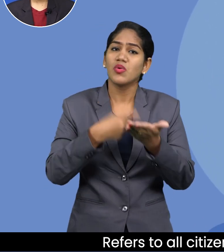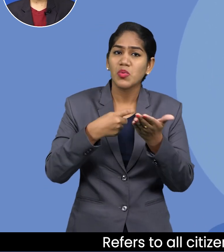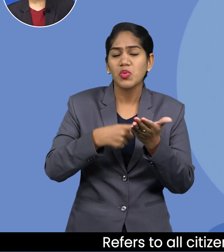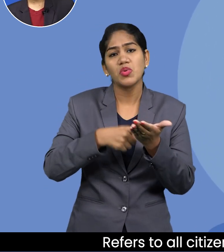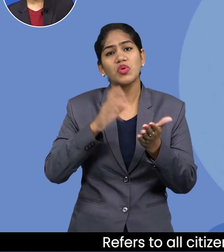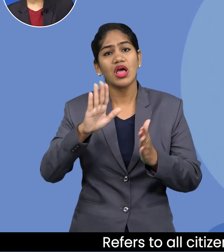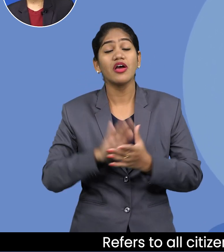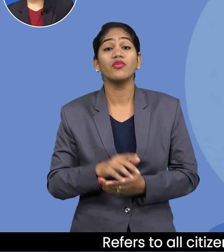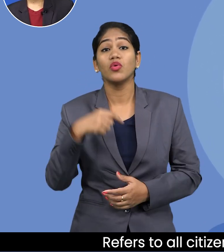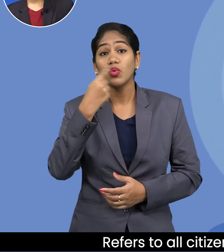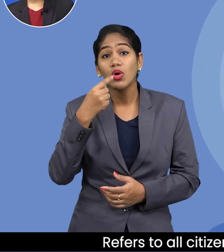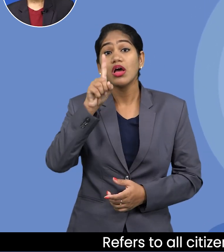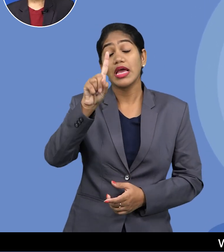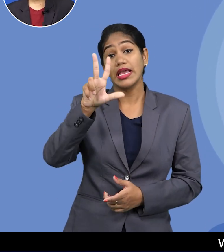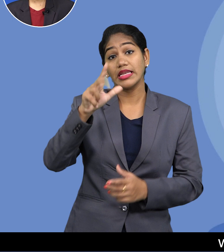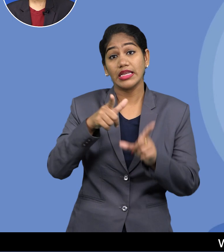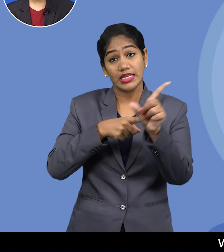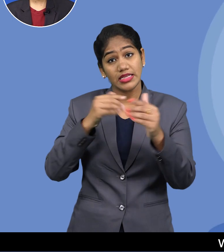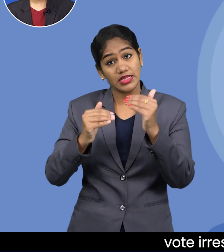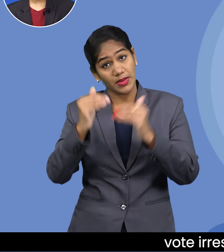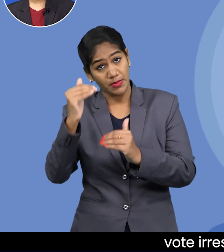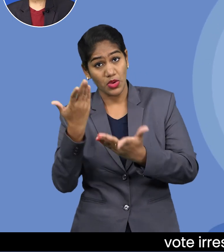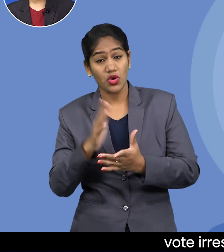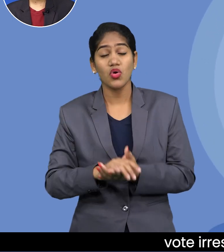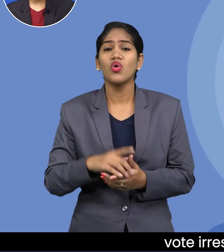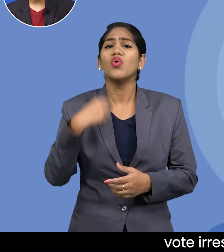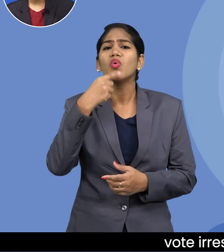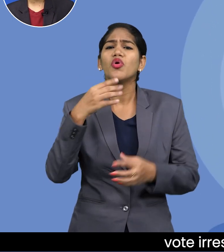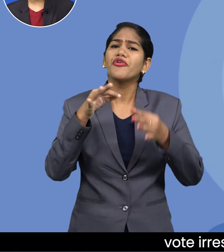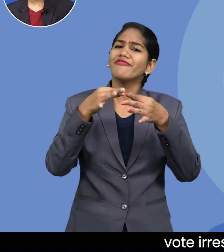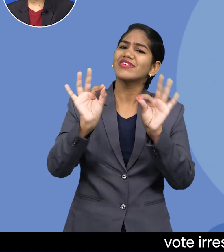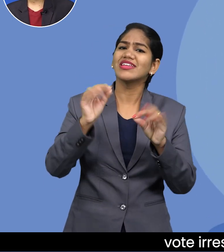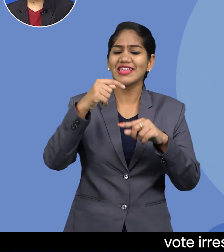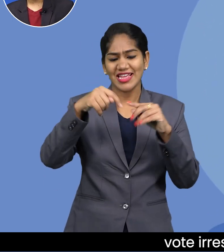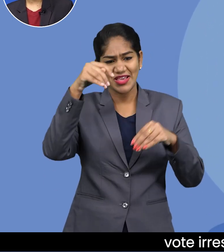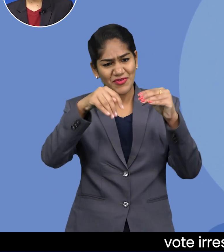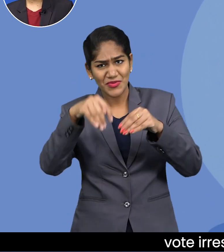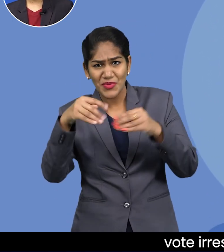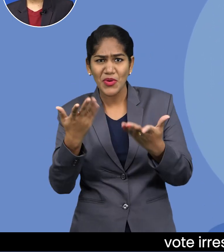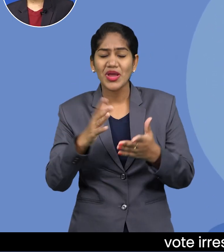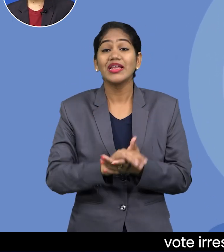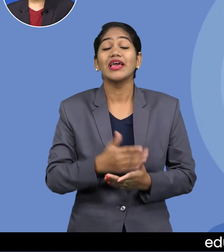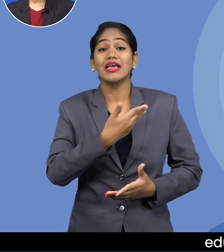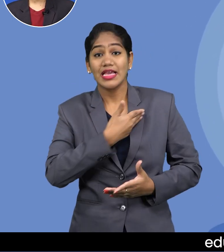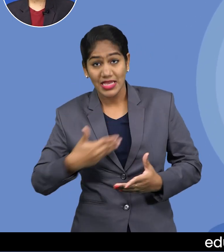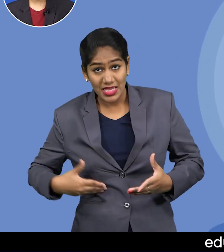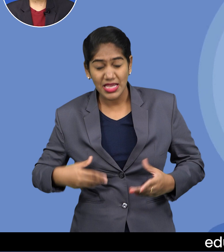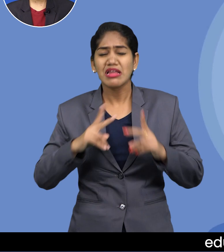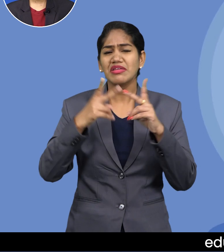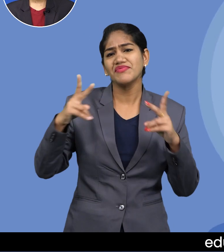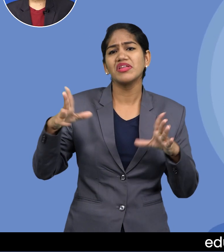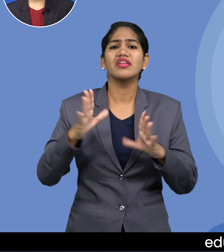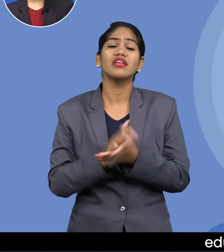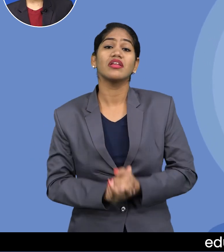years and above, who are free to vote irrespective of their caste,